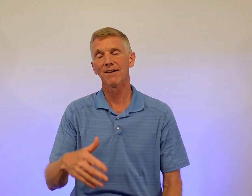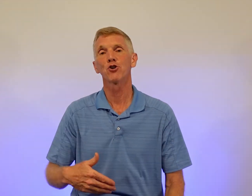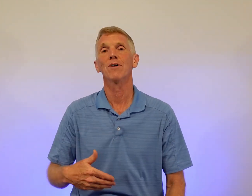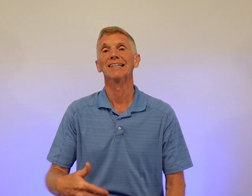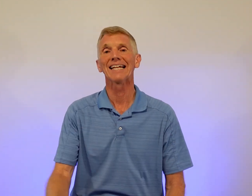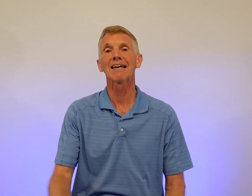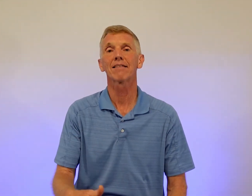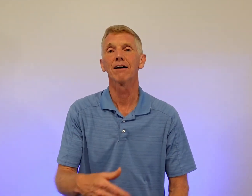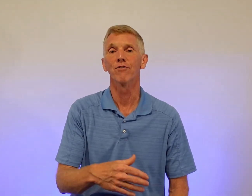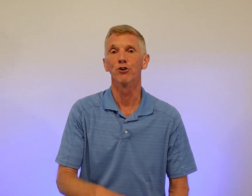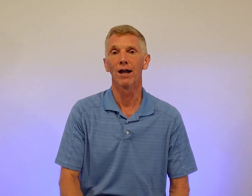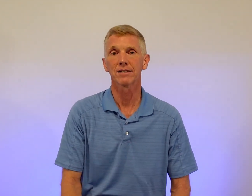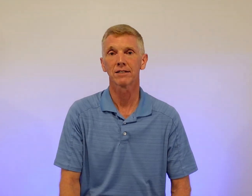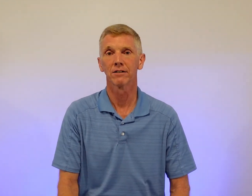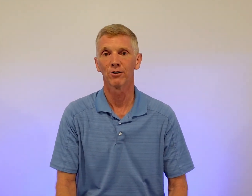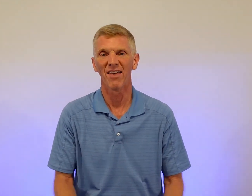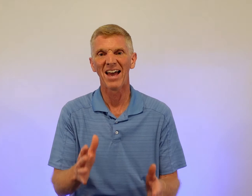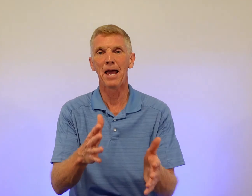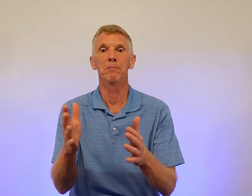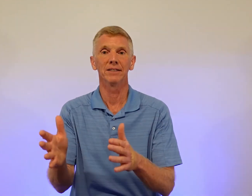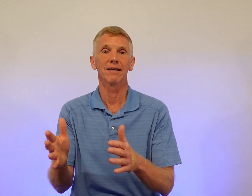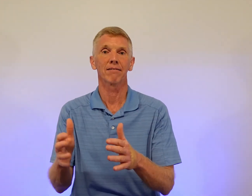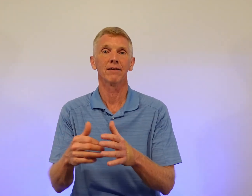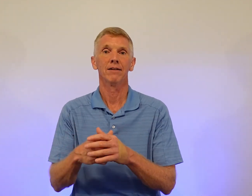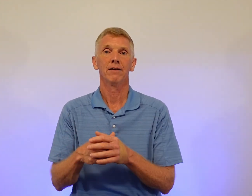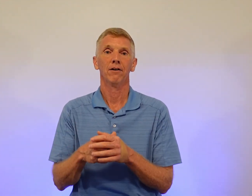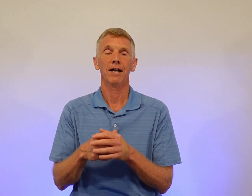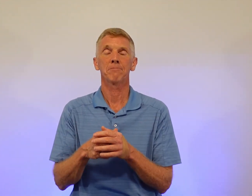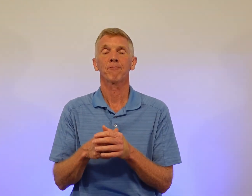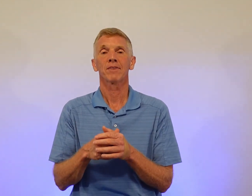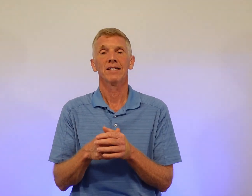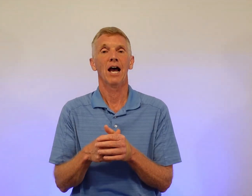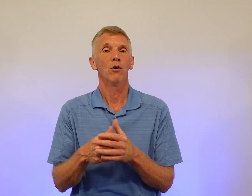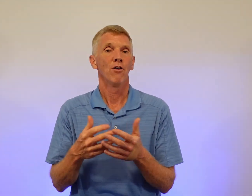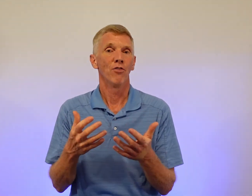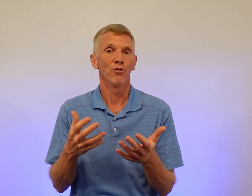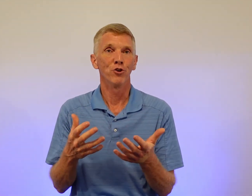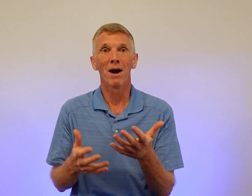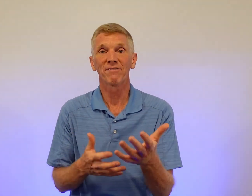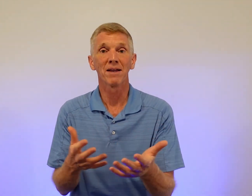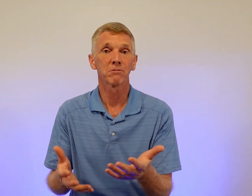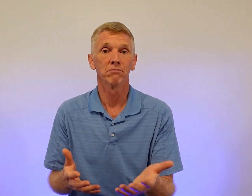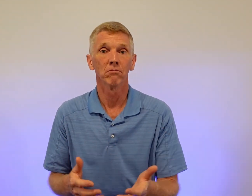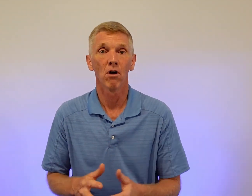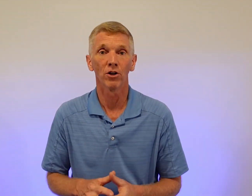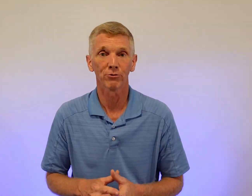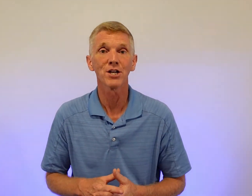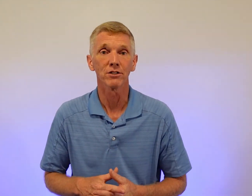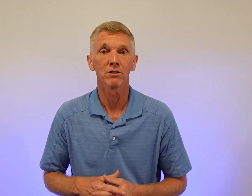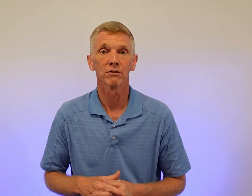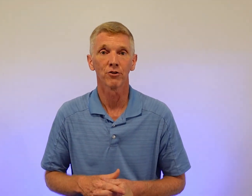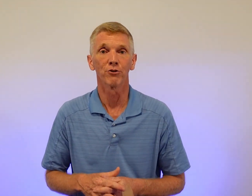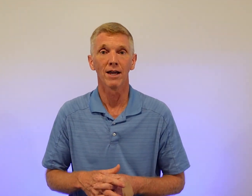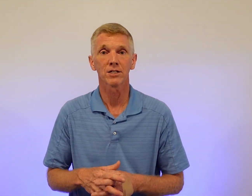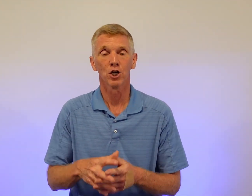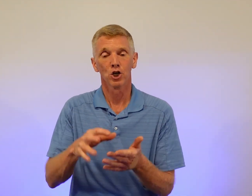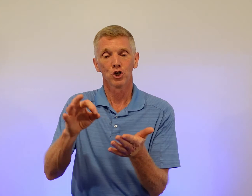you the length of the dress, okay, the hem length, all right? Now, you might have to make some alterations to the dress. So